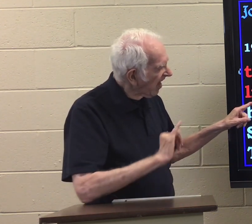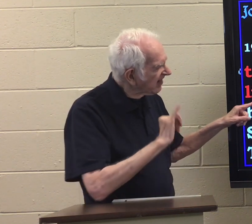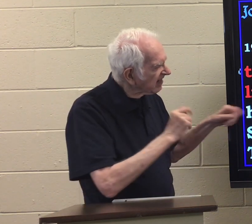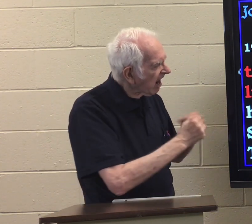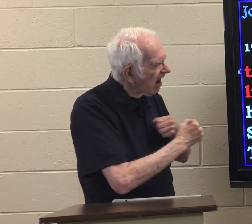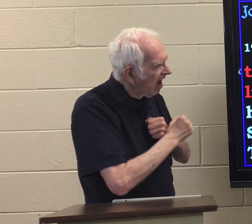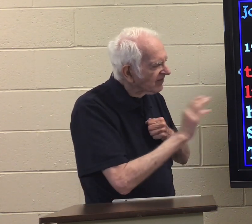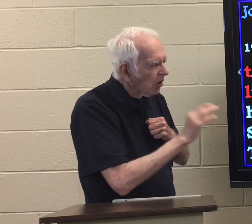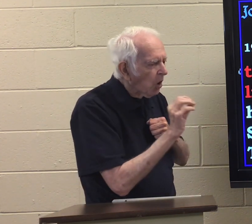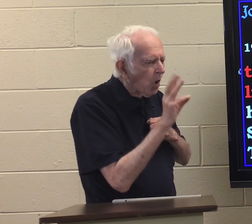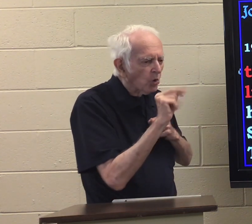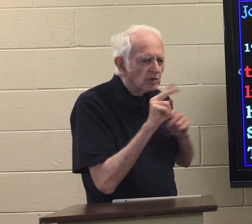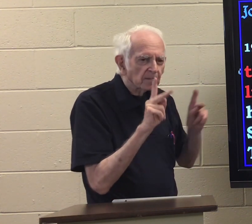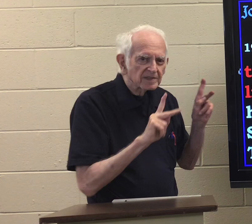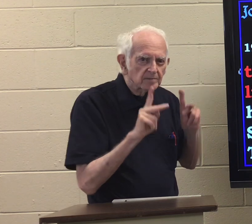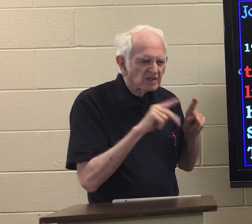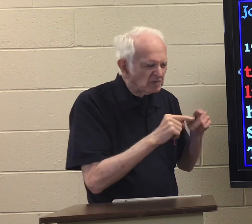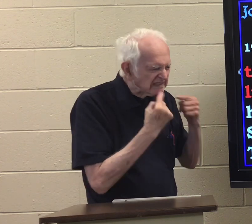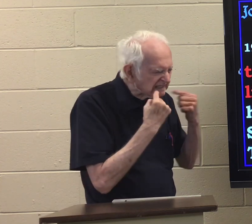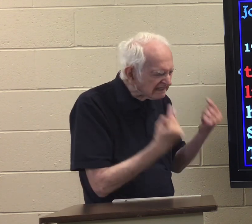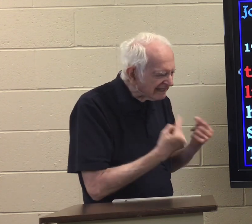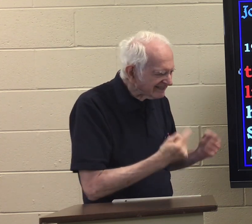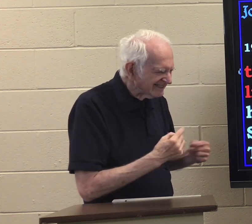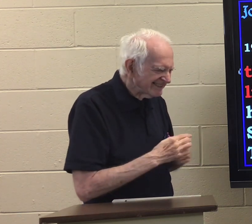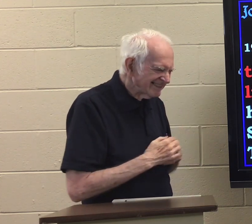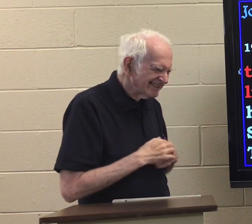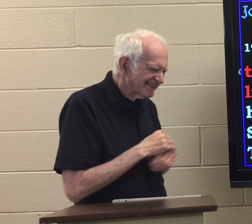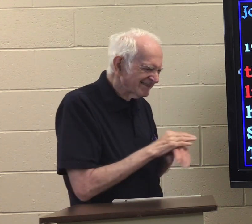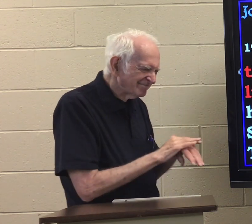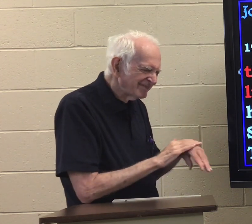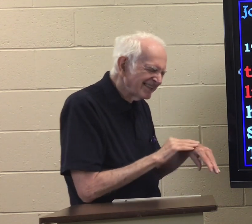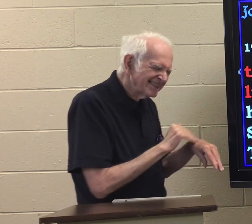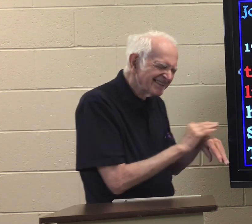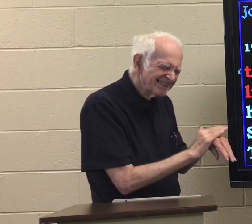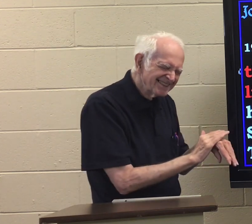like it loves its own people in sin.